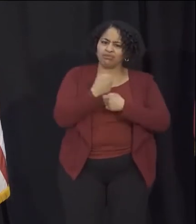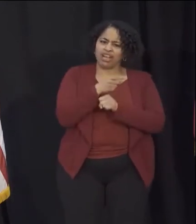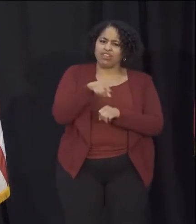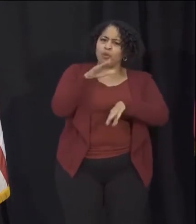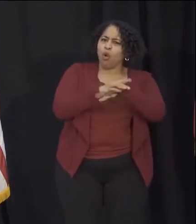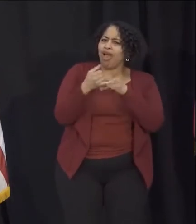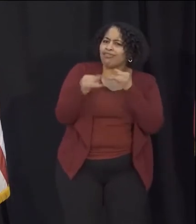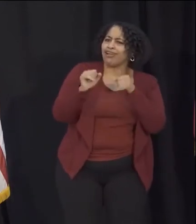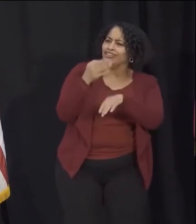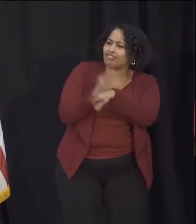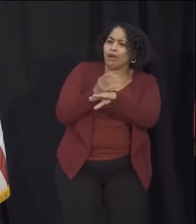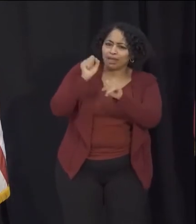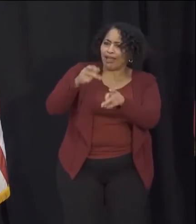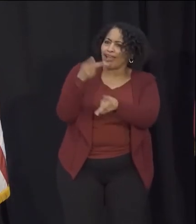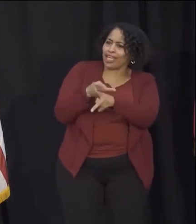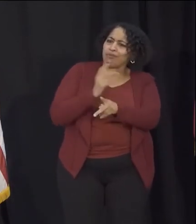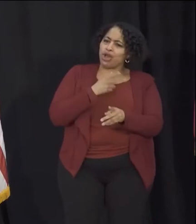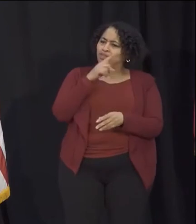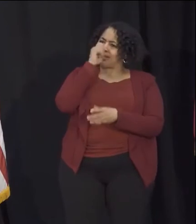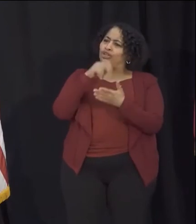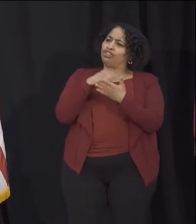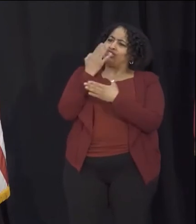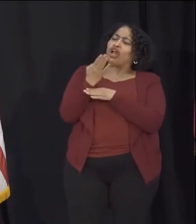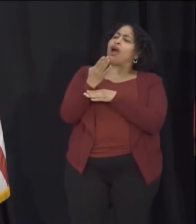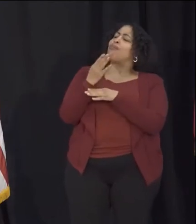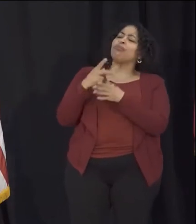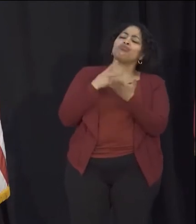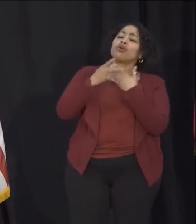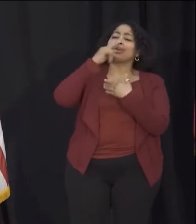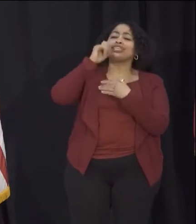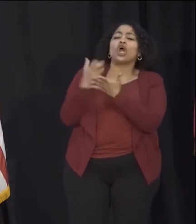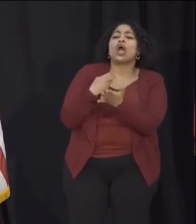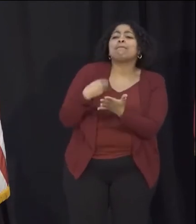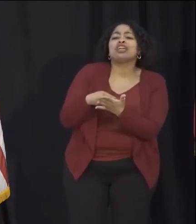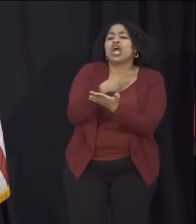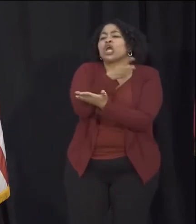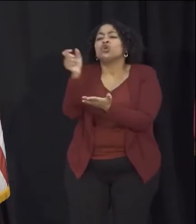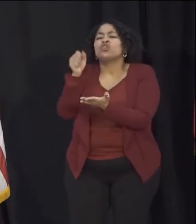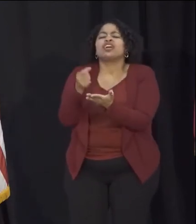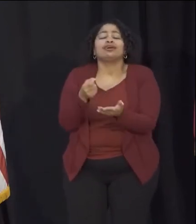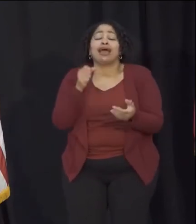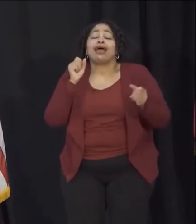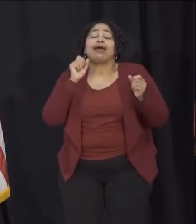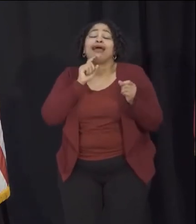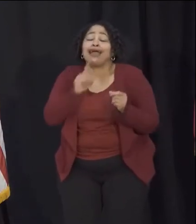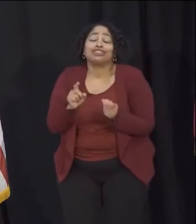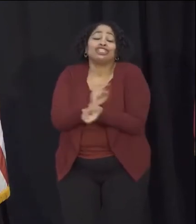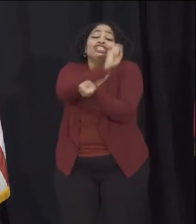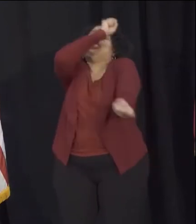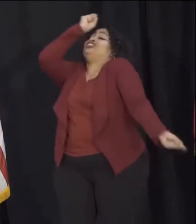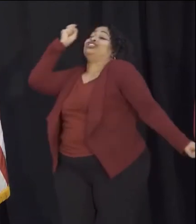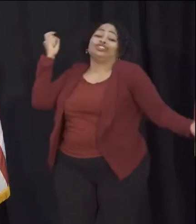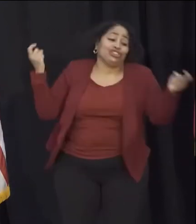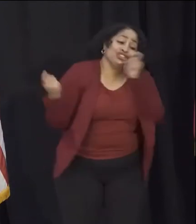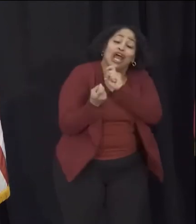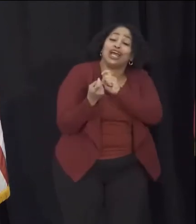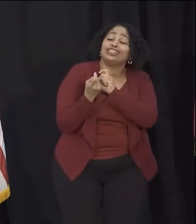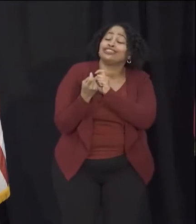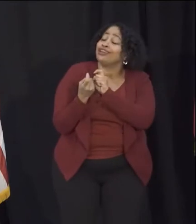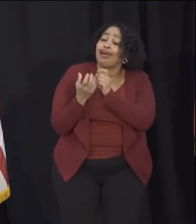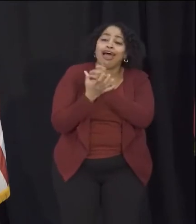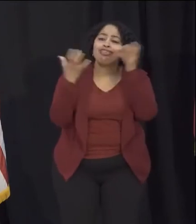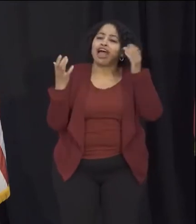into online jobs, and we could keep our summer jobs program, and these children could earn money. You could fundamentally change a lot